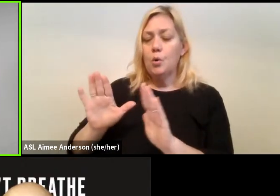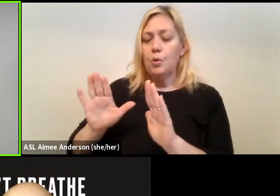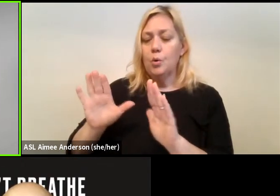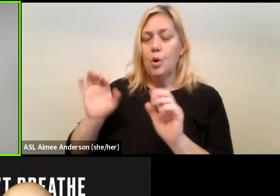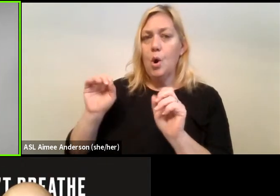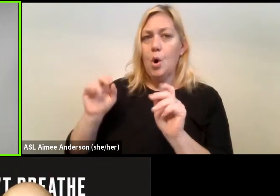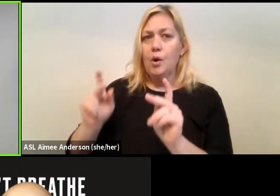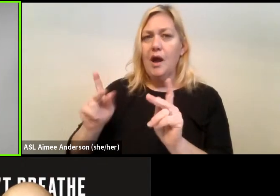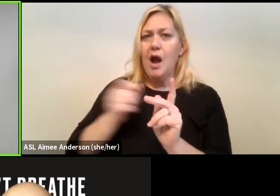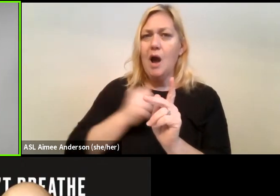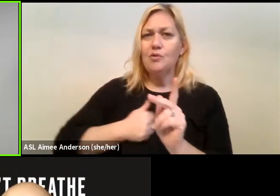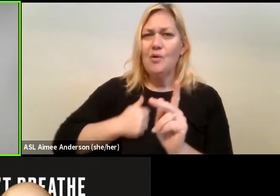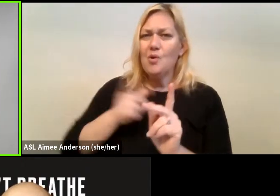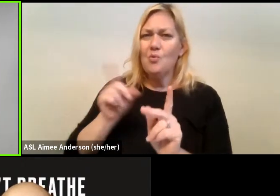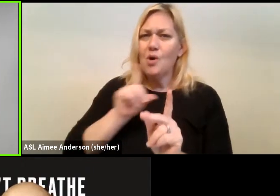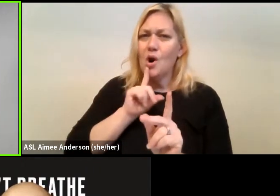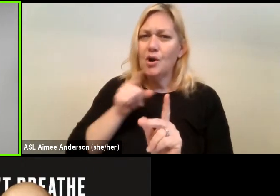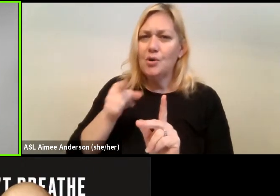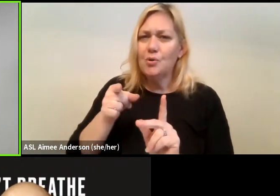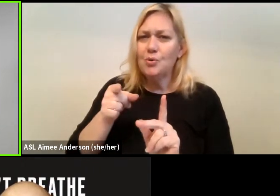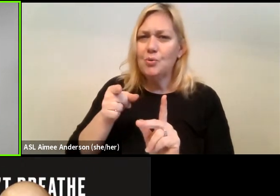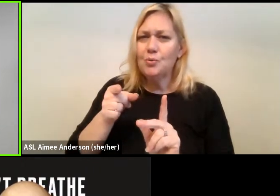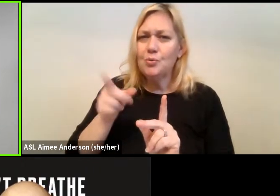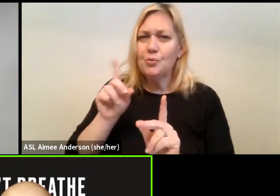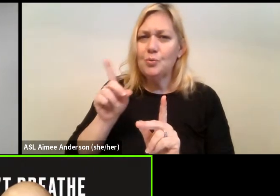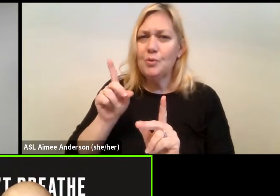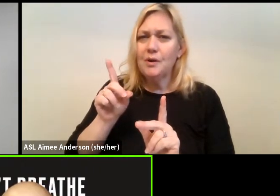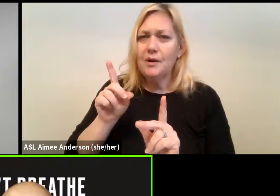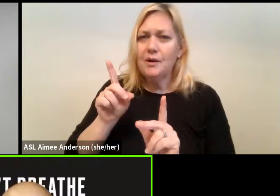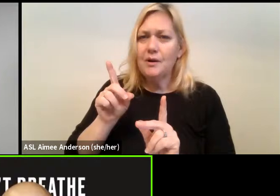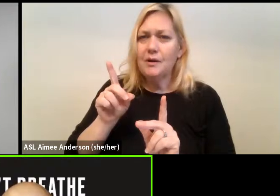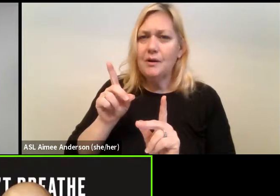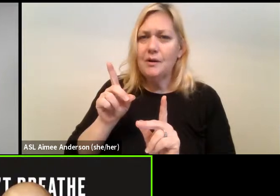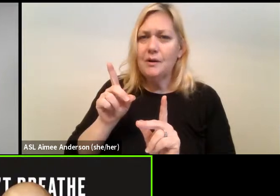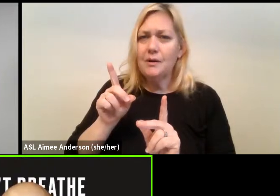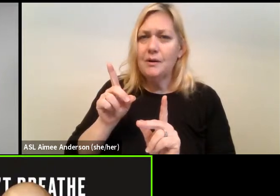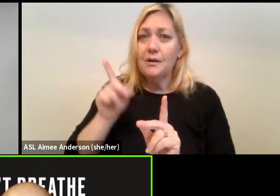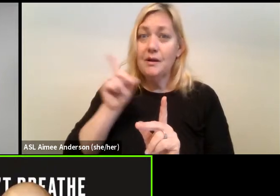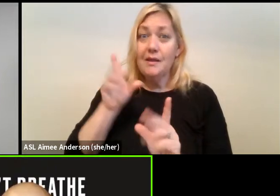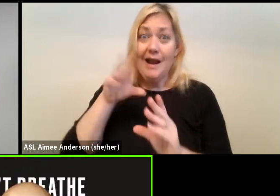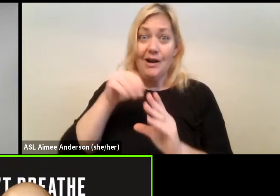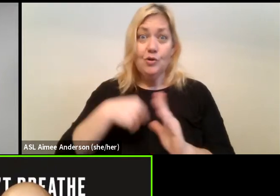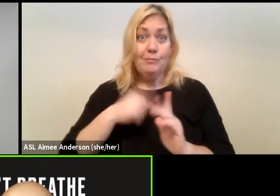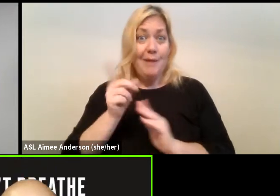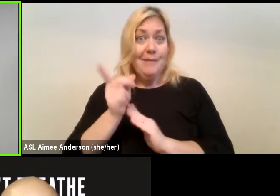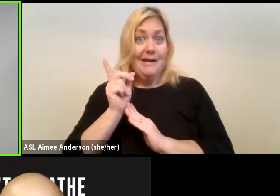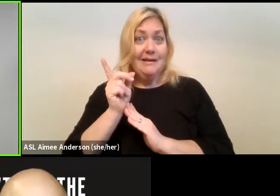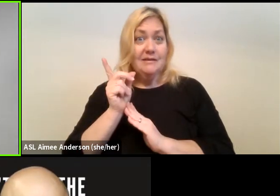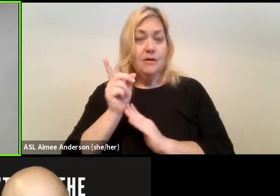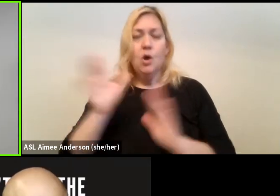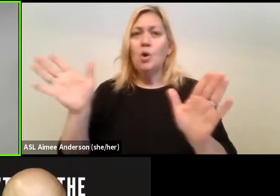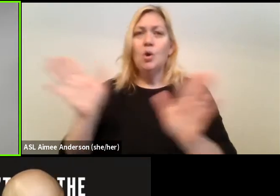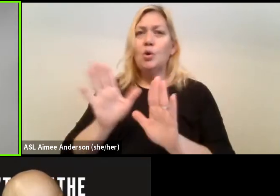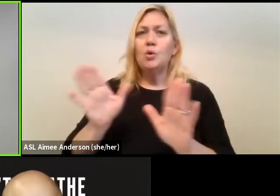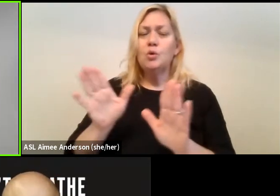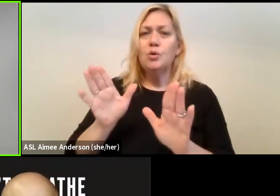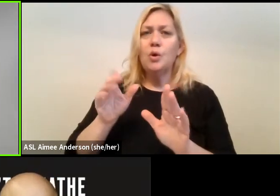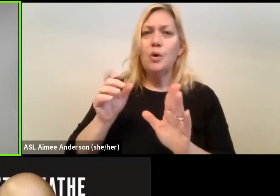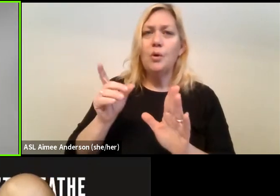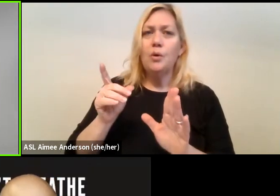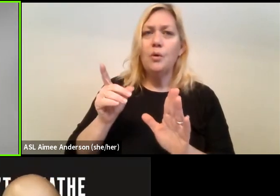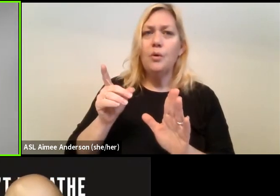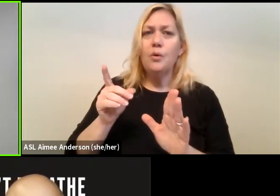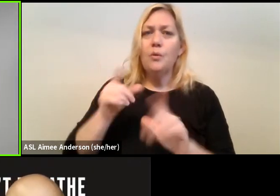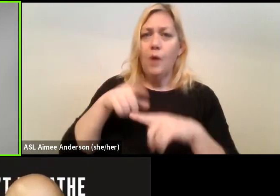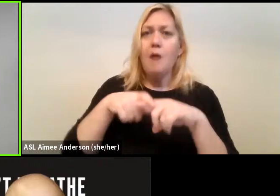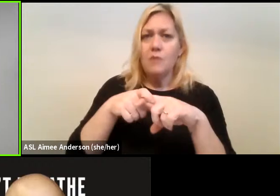Okay, I'm sorry. Where are you? Okay, that's including my minute. No. Yeah, we're not on